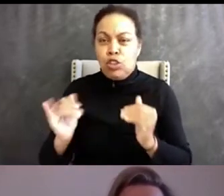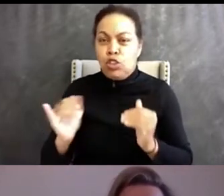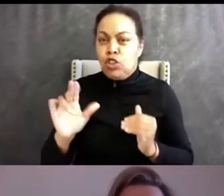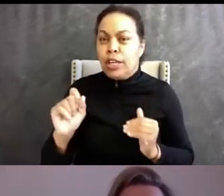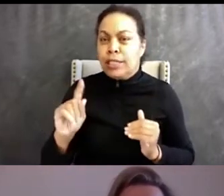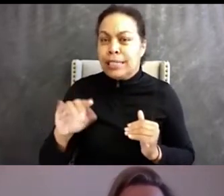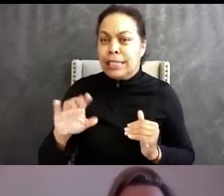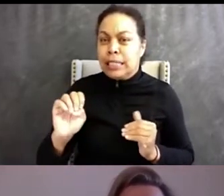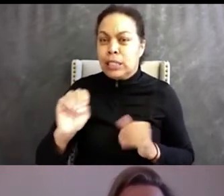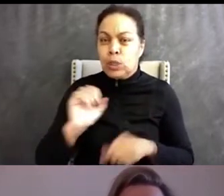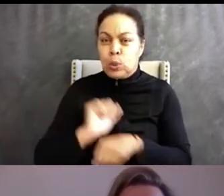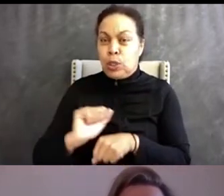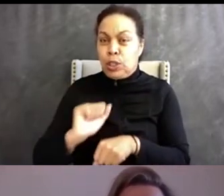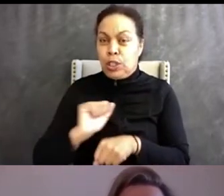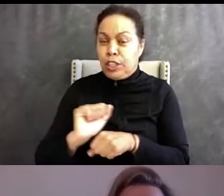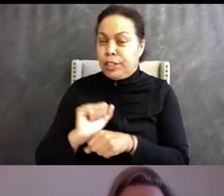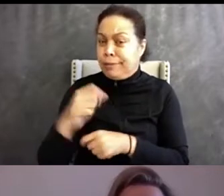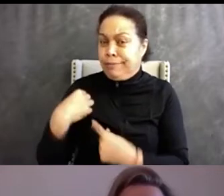and